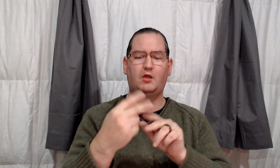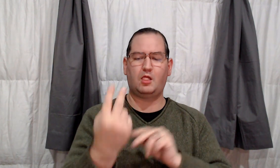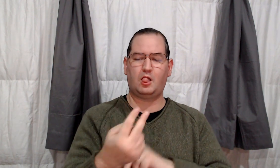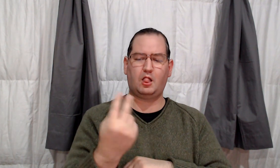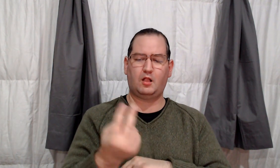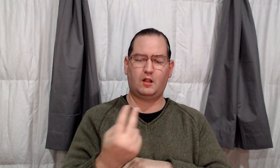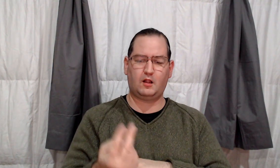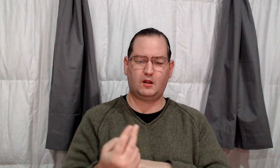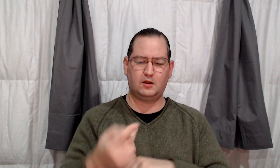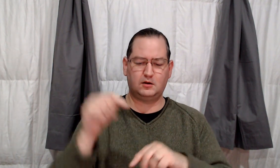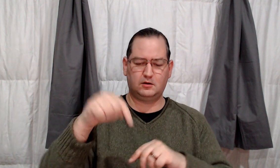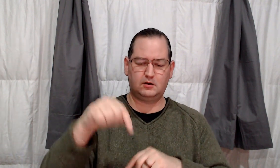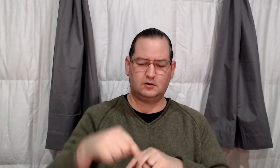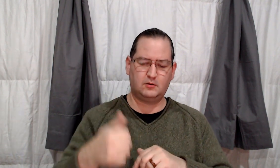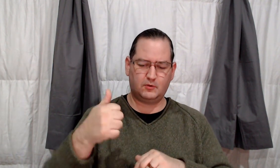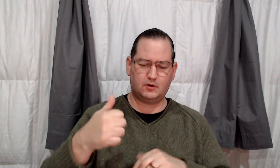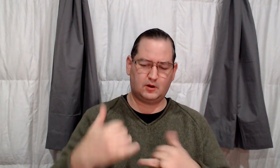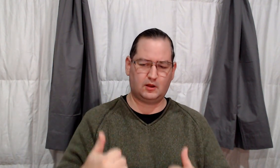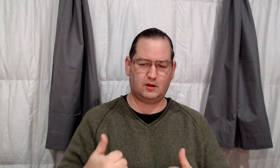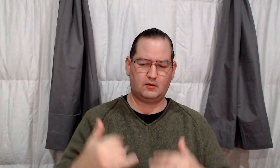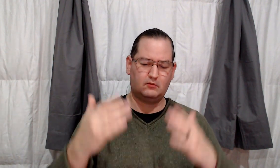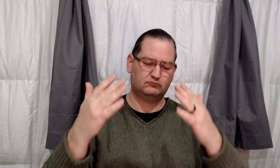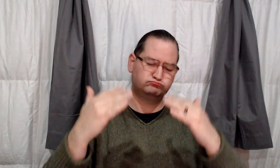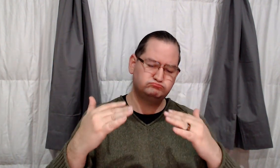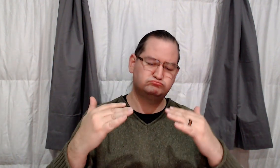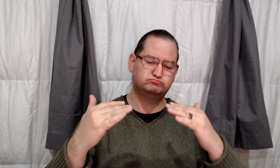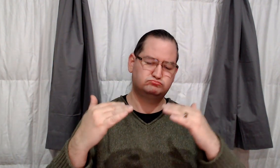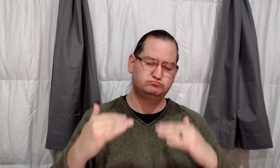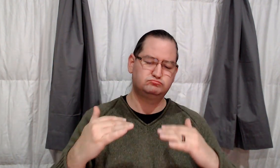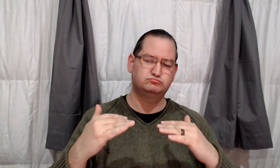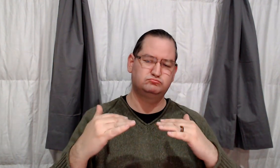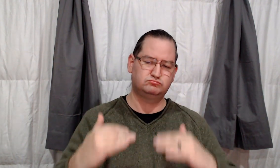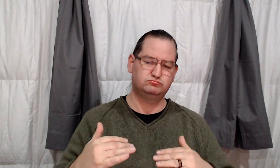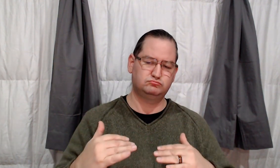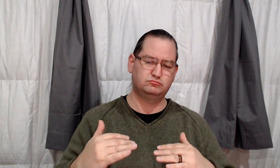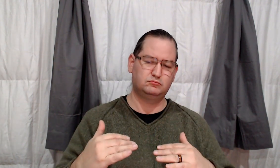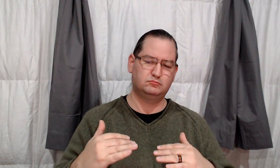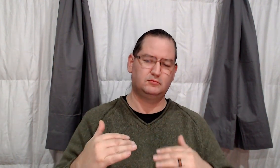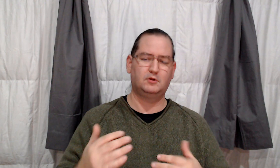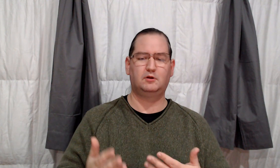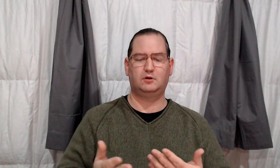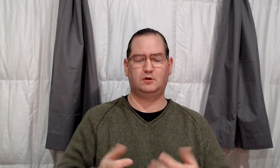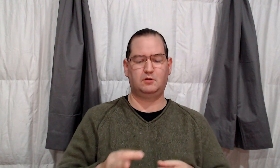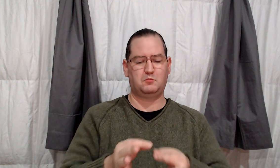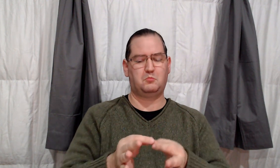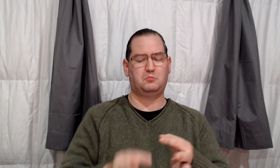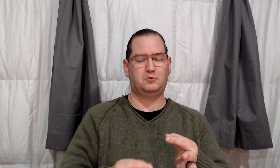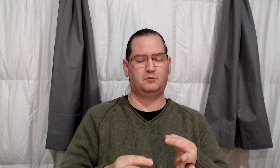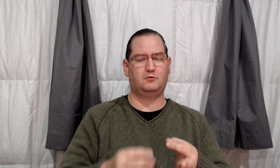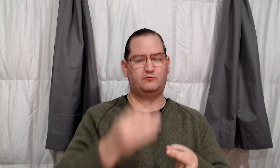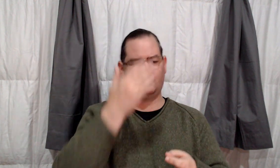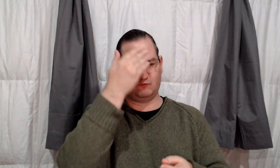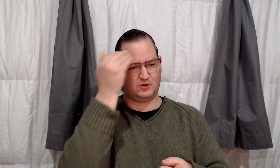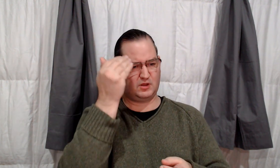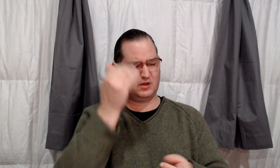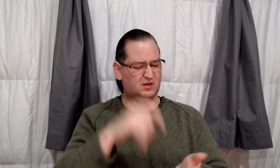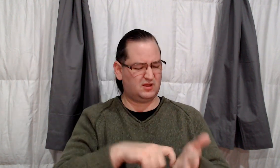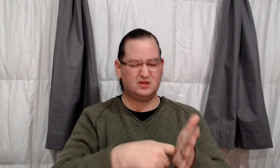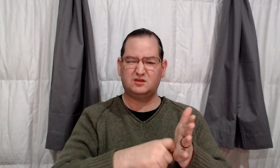you know it's easy to forget. We put our keys down, forget where we've put them. We make a list, we forget where we've put the